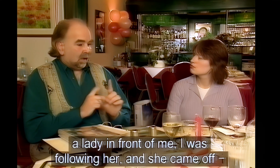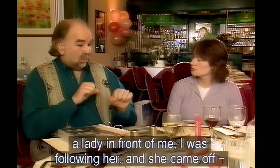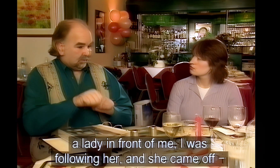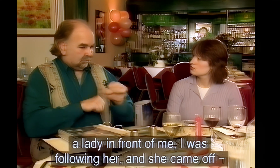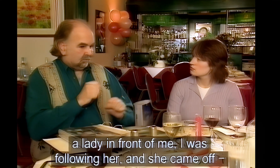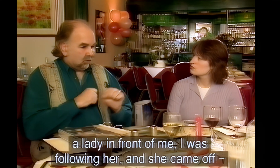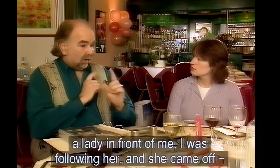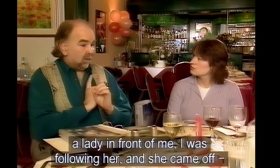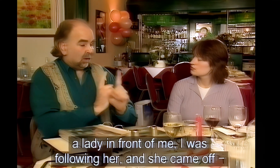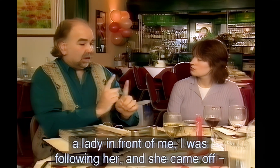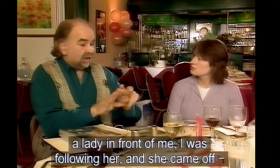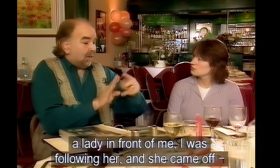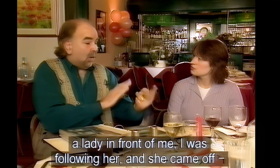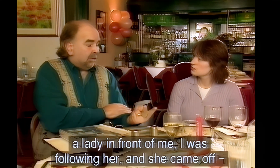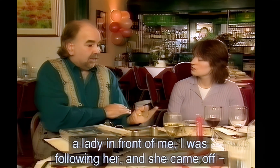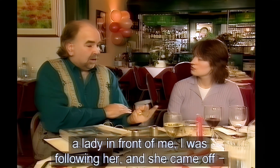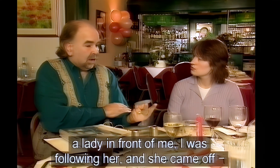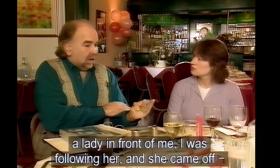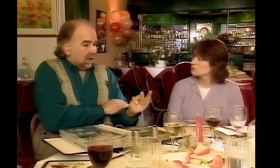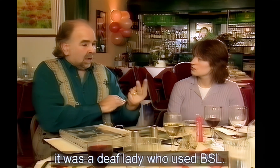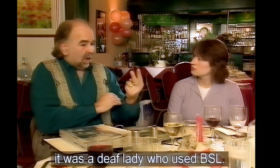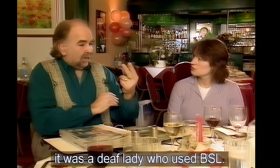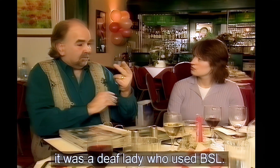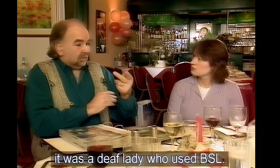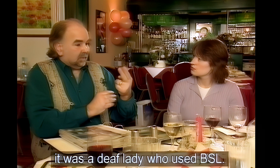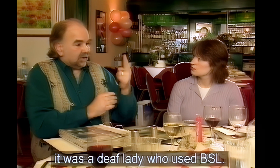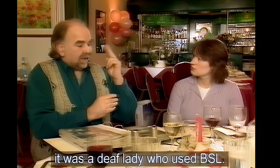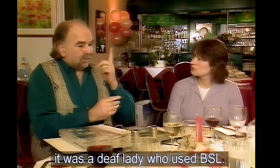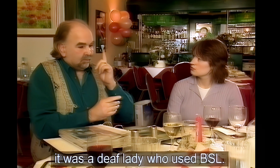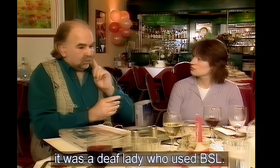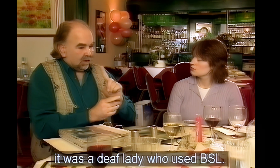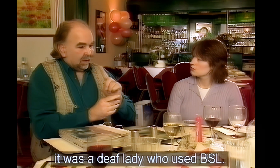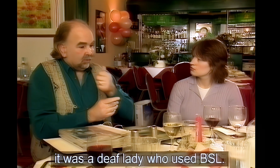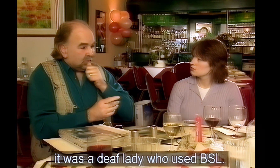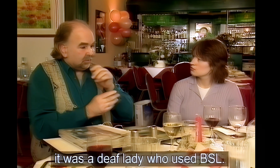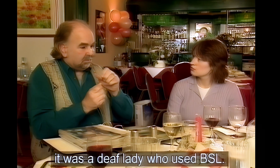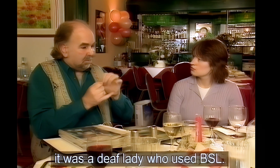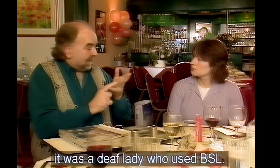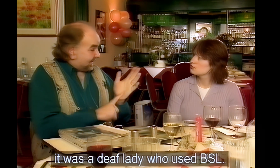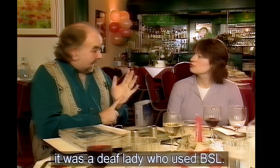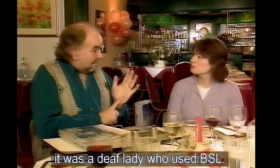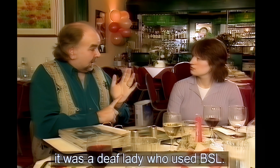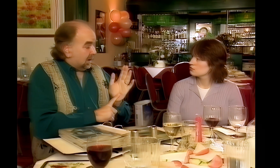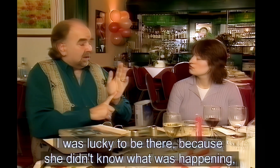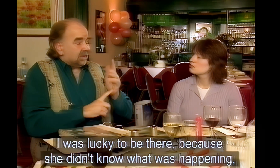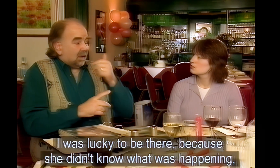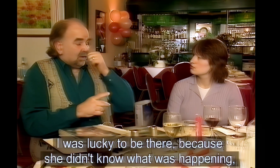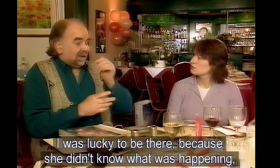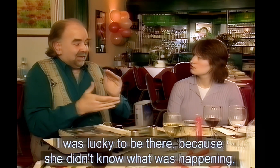was following her, and she came off. It was a deaf lady who used BSL, so I was lucky to be